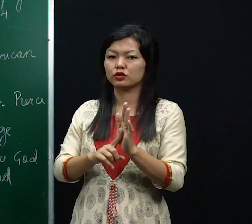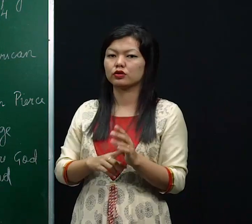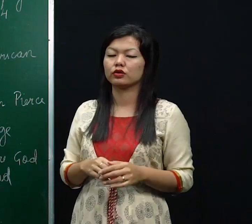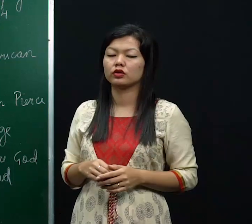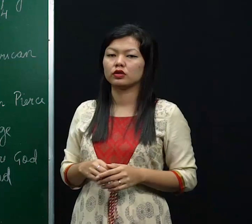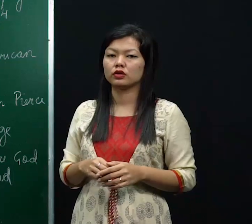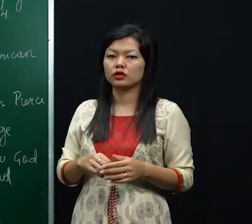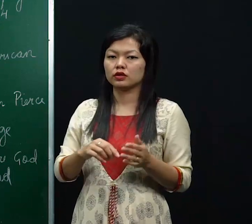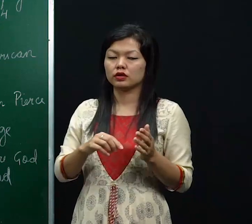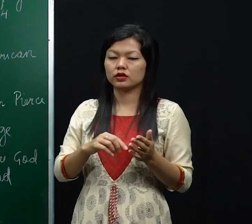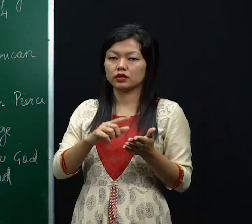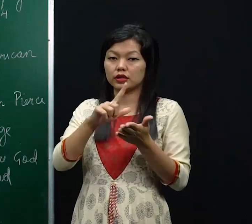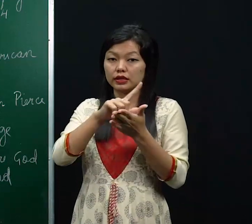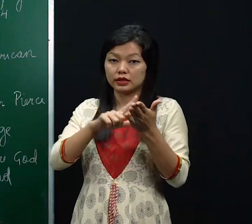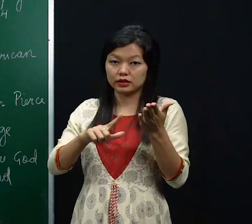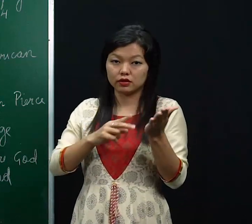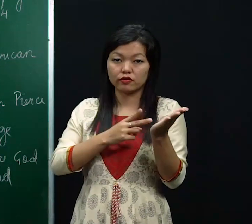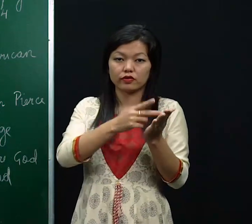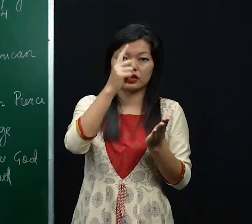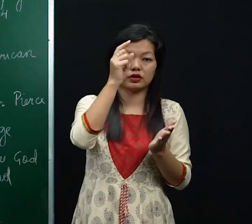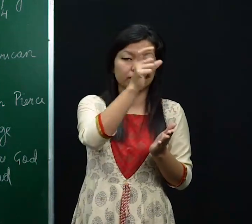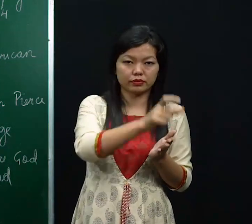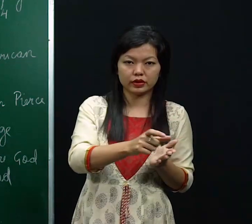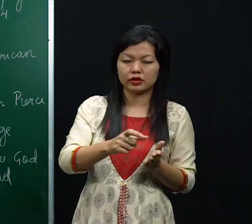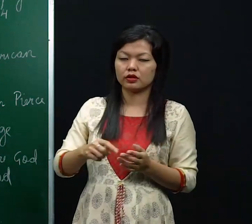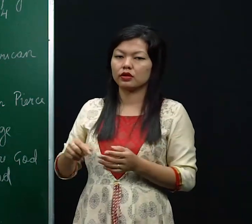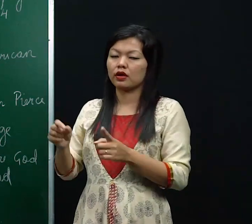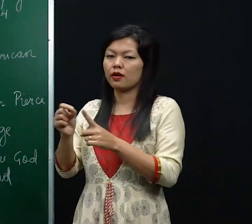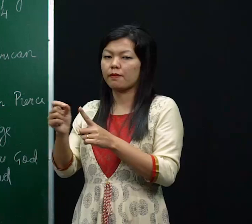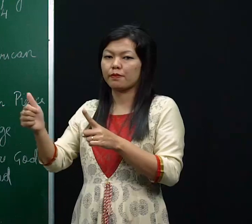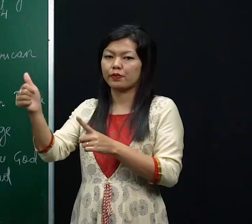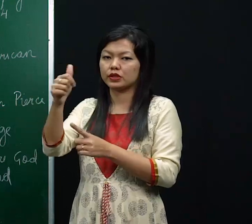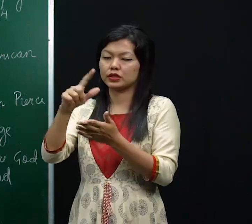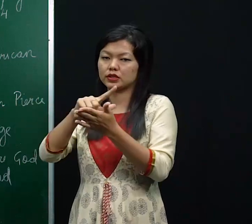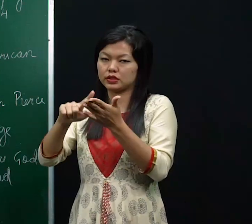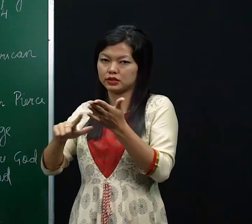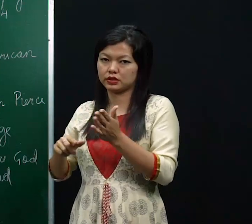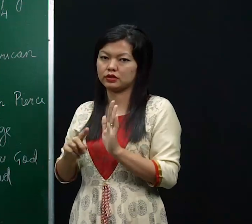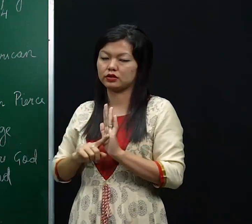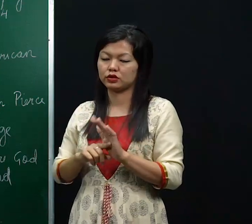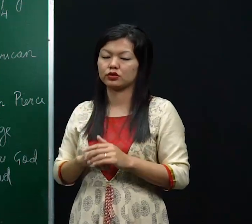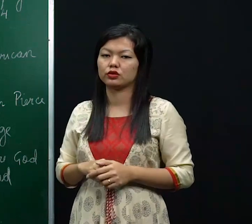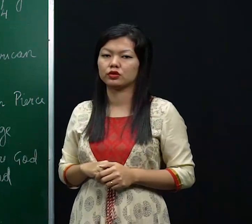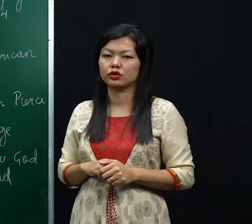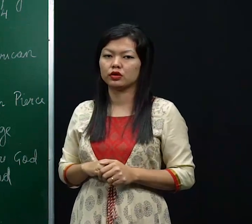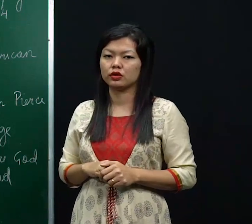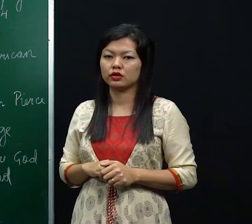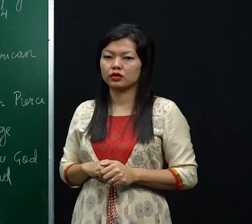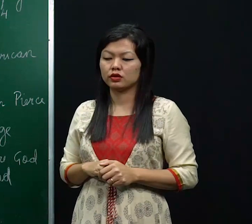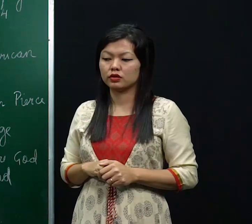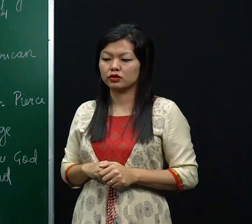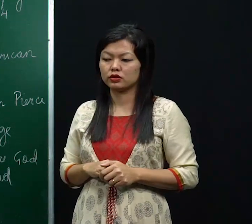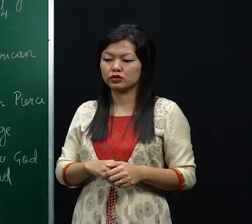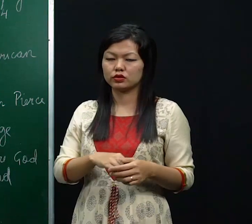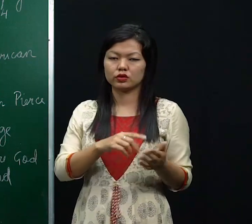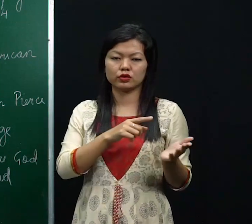in this, he said, "Your letter said that you will be our godfather. You will protect us if we sell the